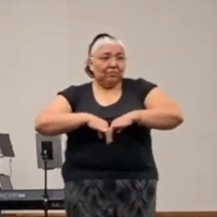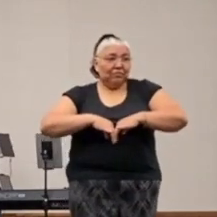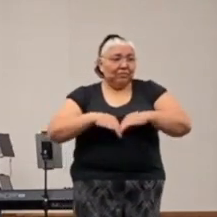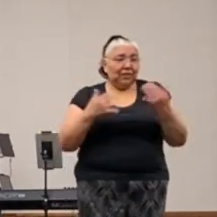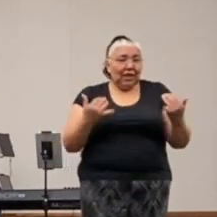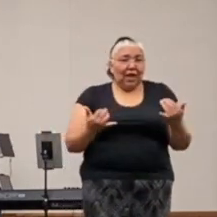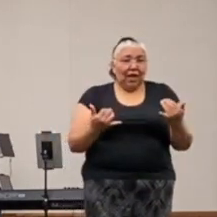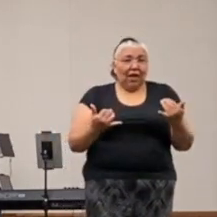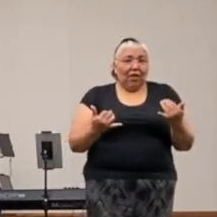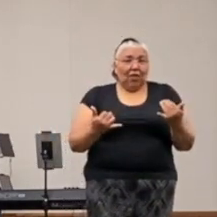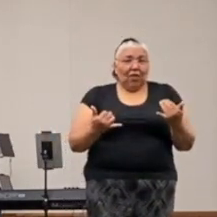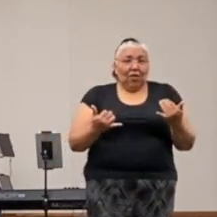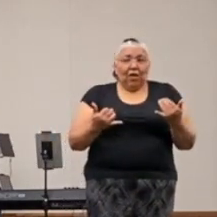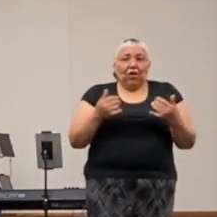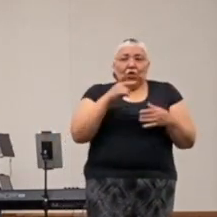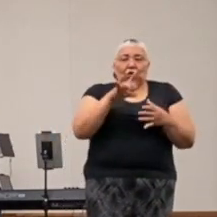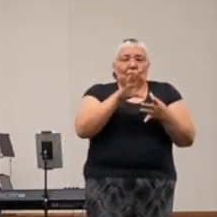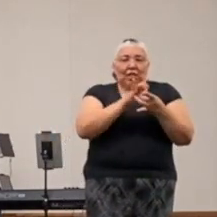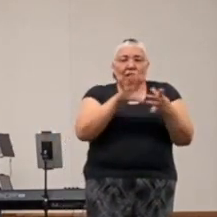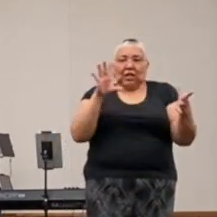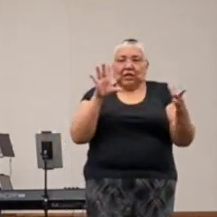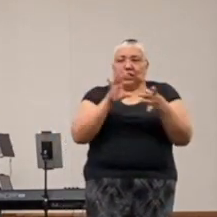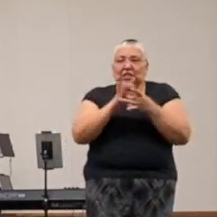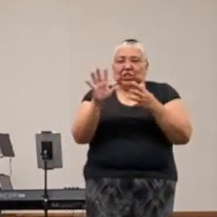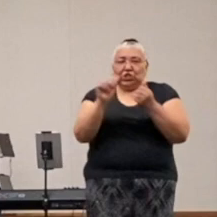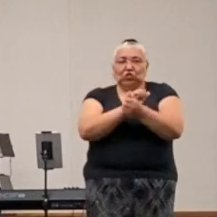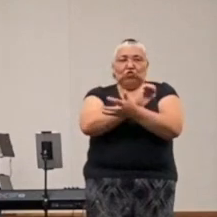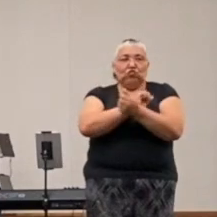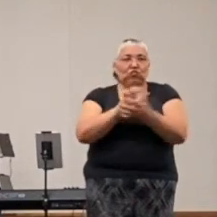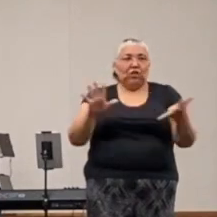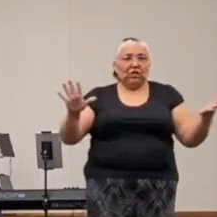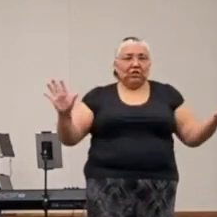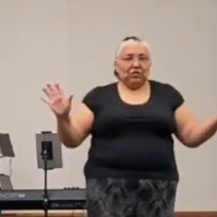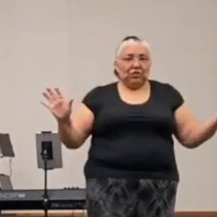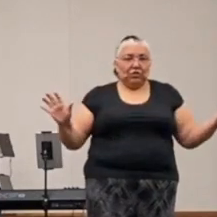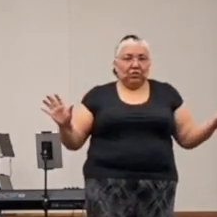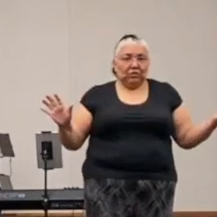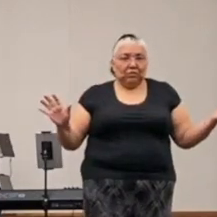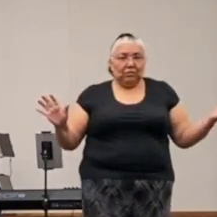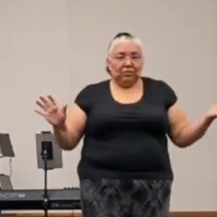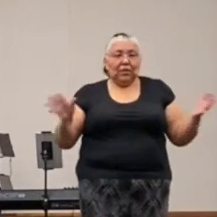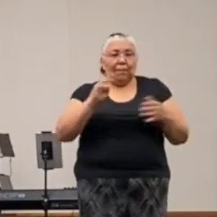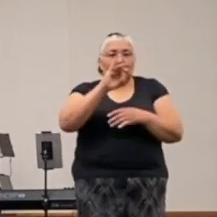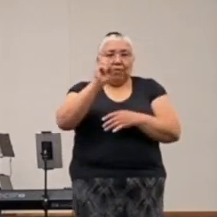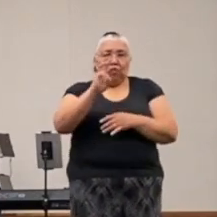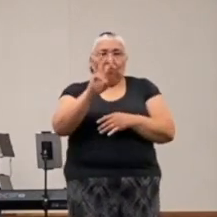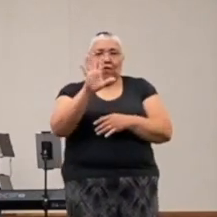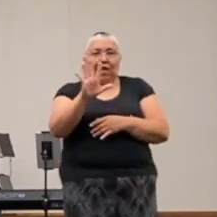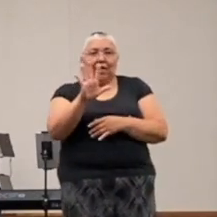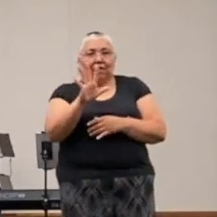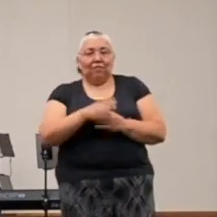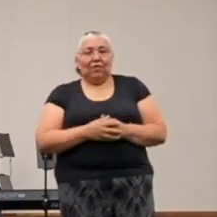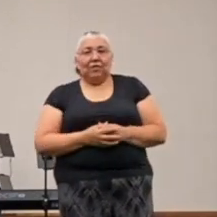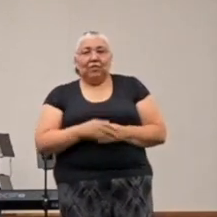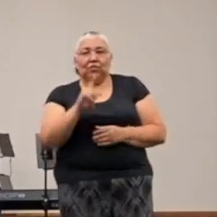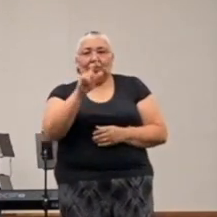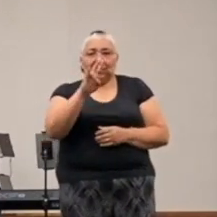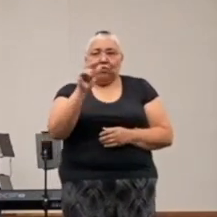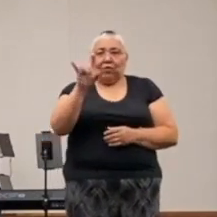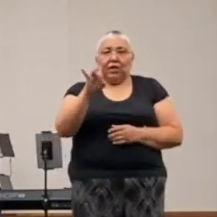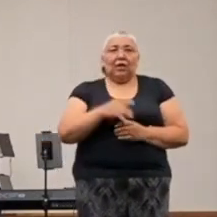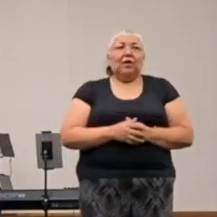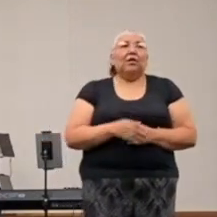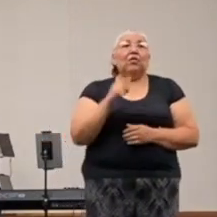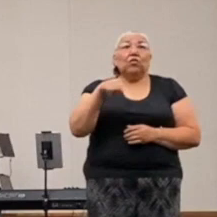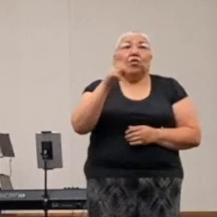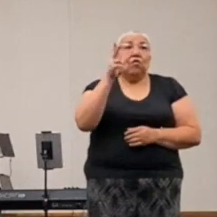So in any case, you will unleash destruction. Matthew 5, listen to what Jesus says, 27 through 28. You